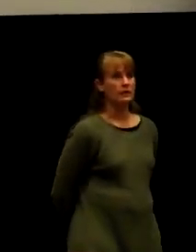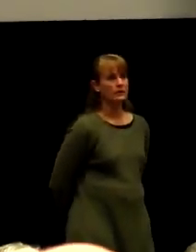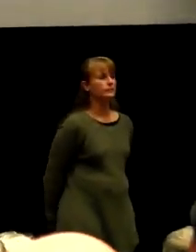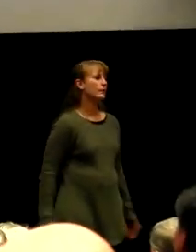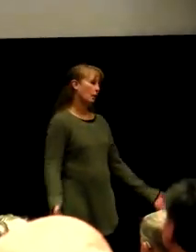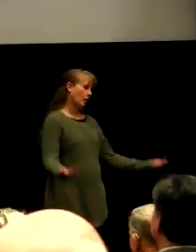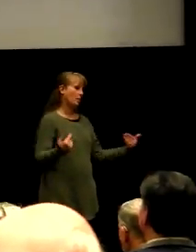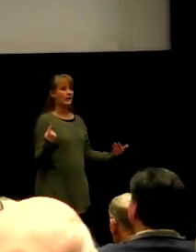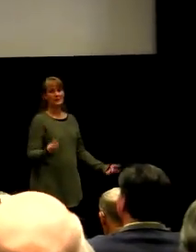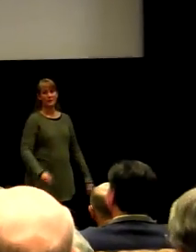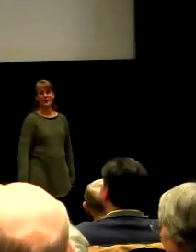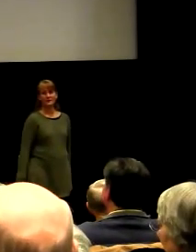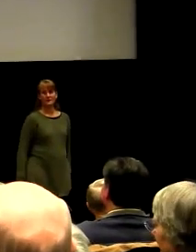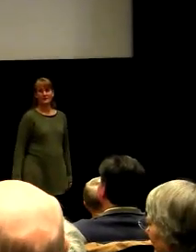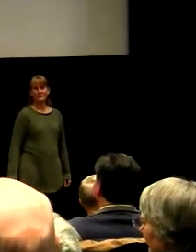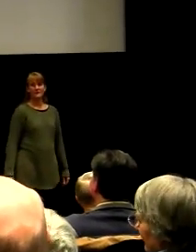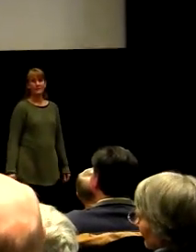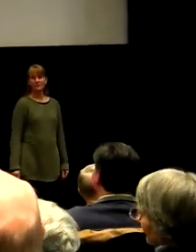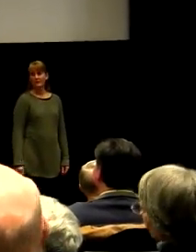Oh, come on.